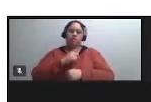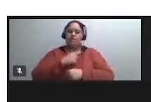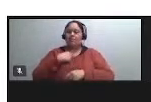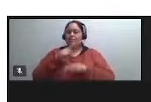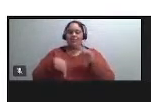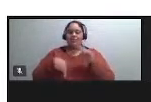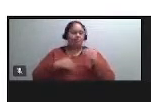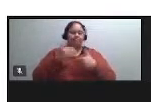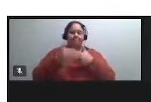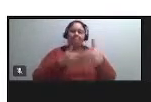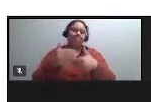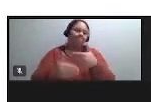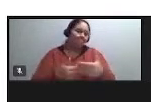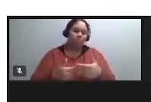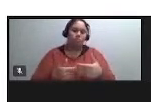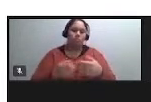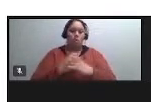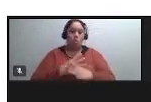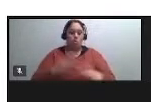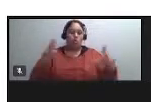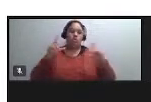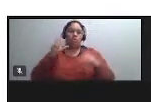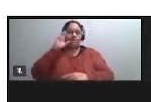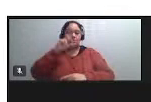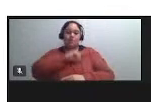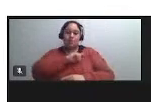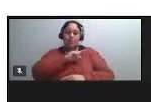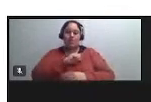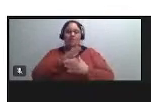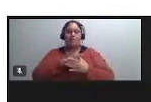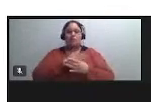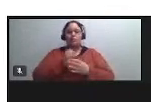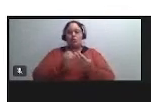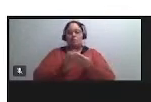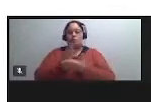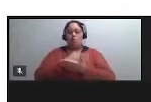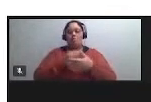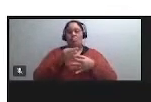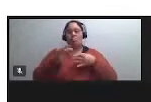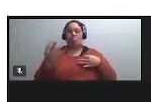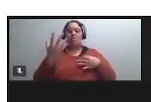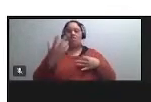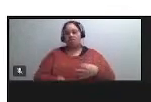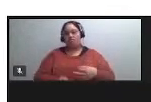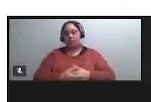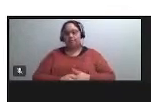not proceed with the launch, and the reason is due to procurement delays.